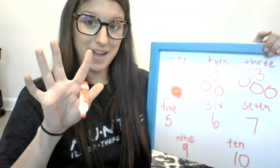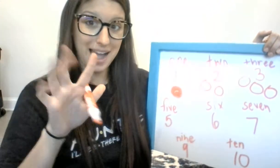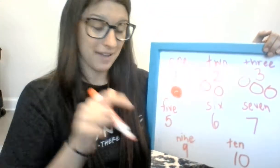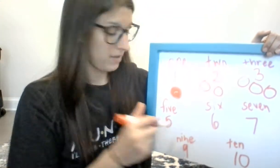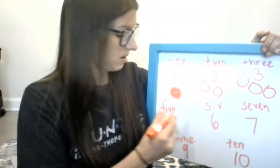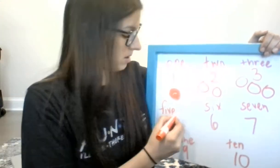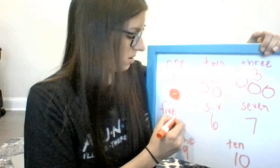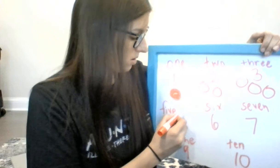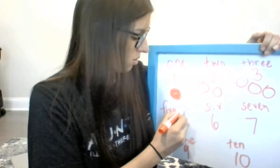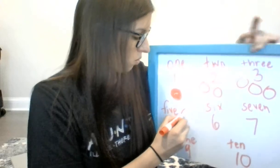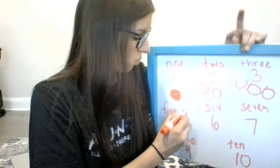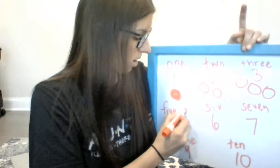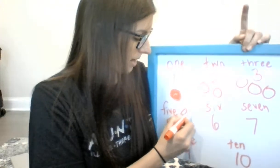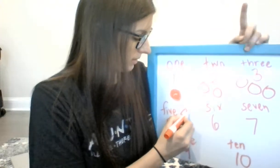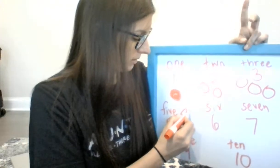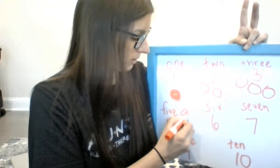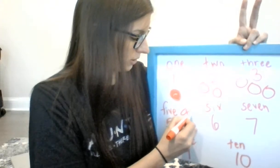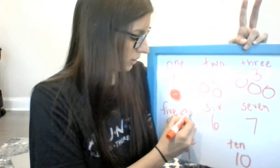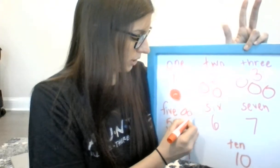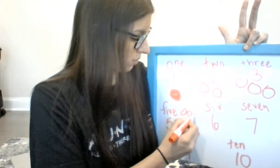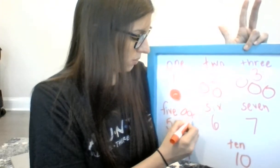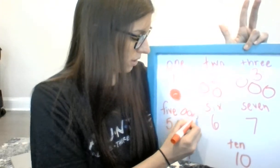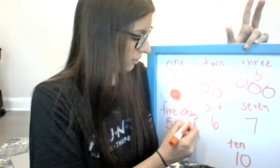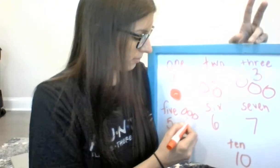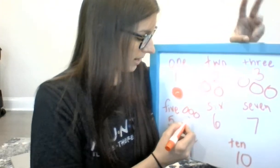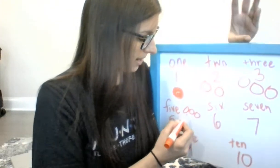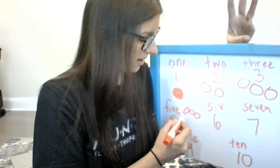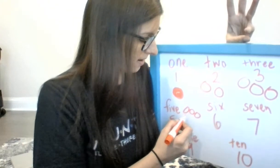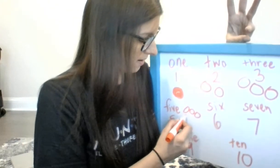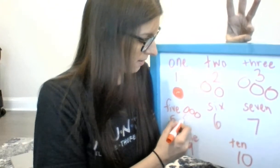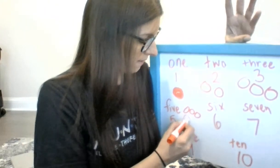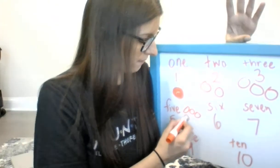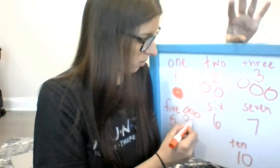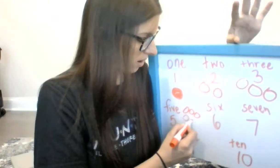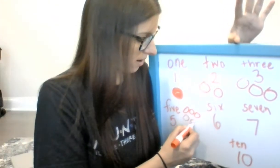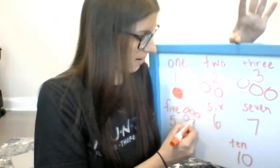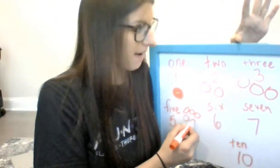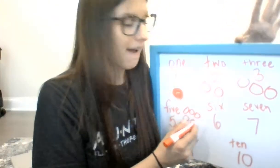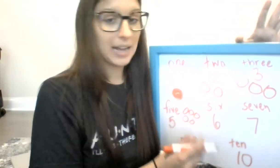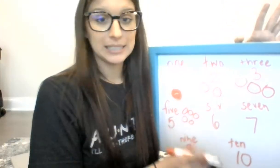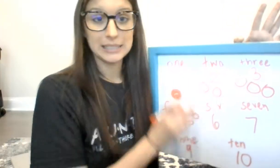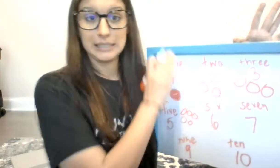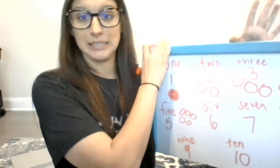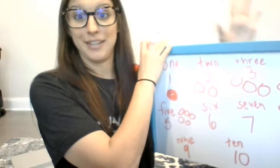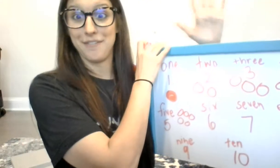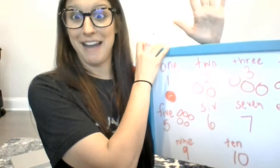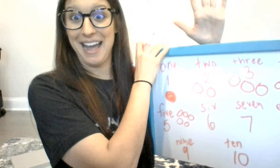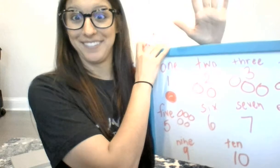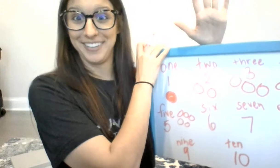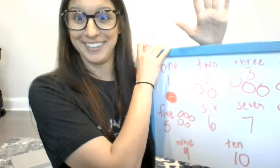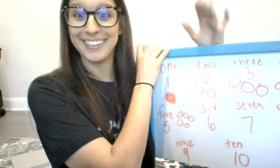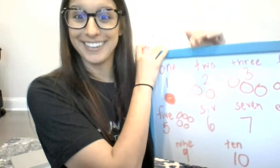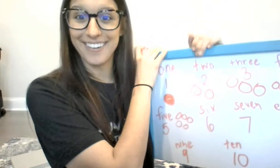5. 1, 2, 3, 4, 5.